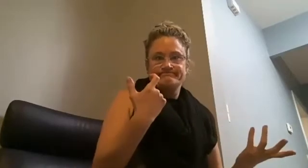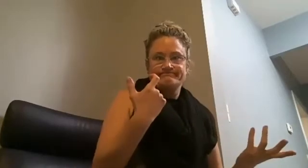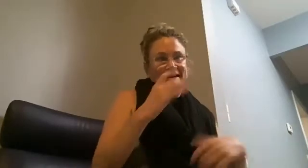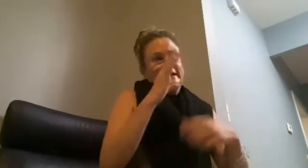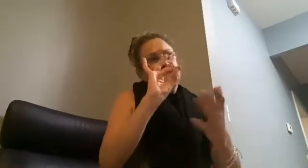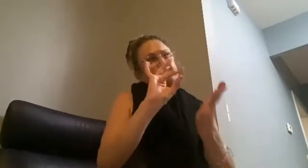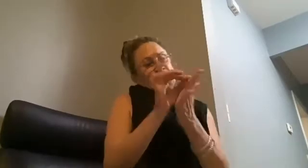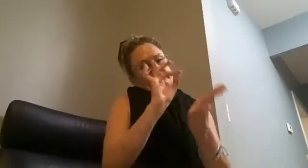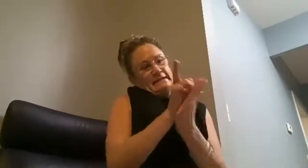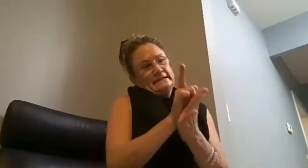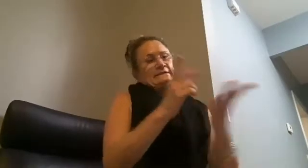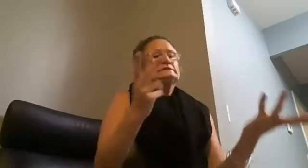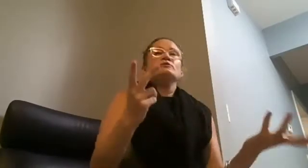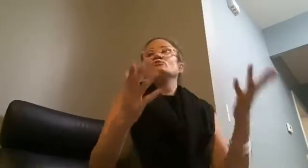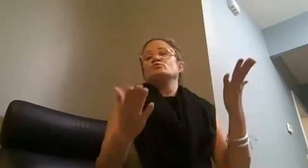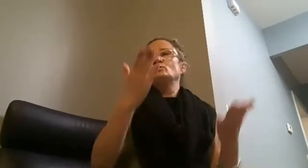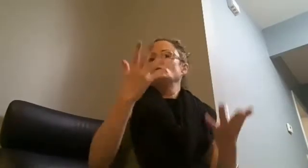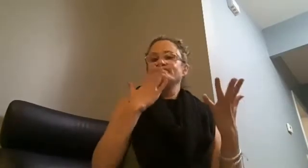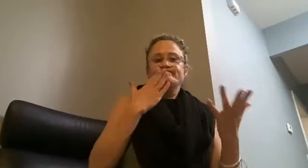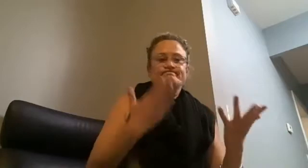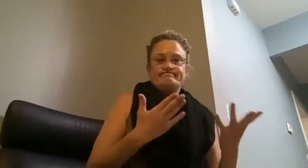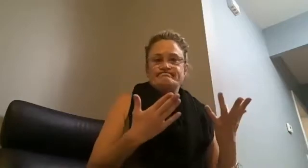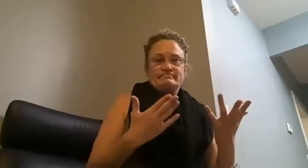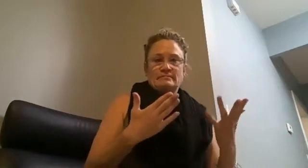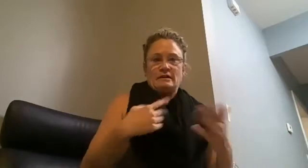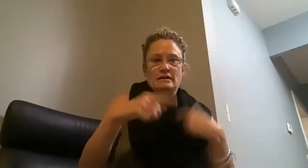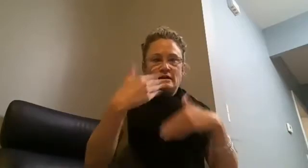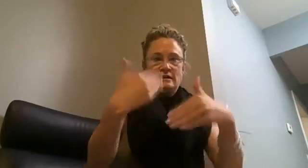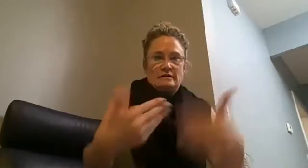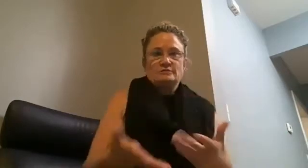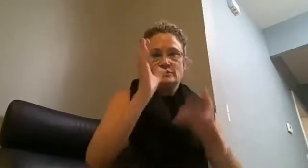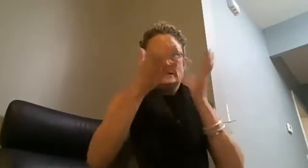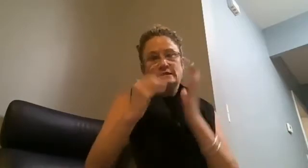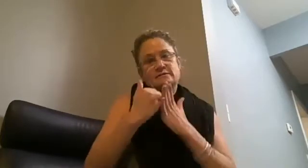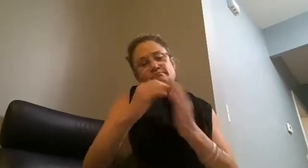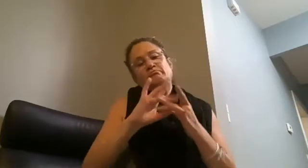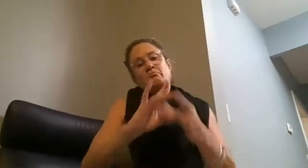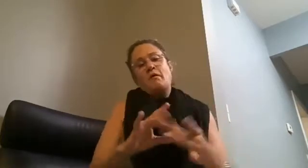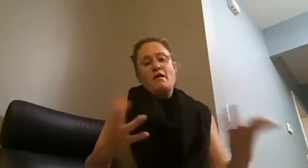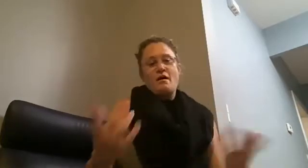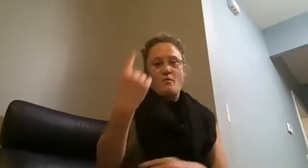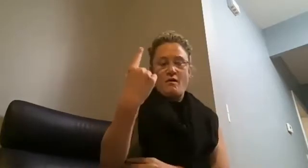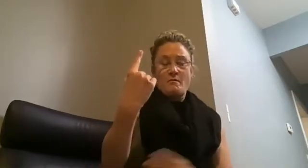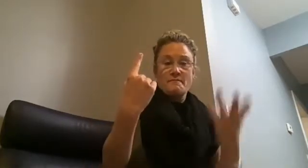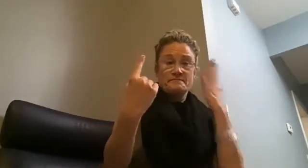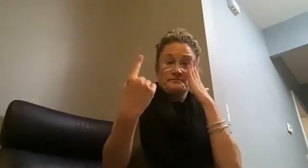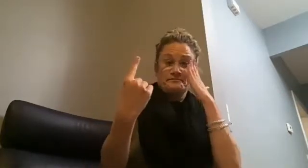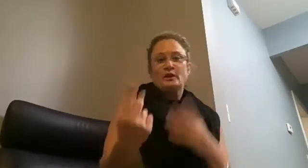I'm on step 2, I should talk a little bit about my drinking, because that was also part of step 1. And I'll tell 2 stories. One of them